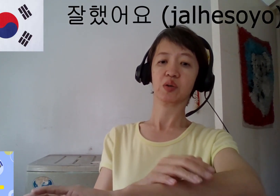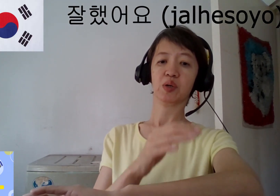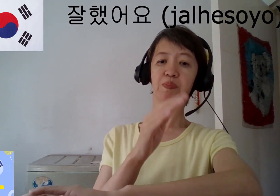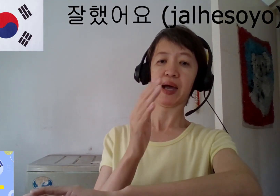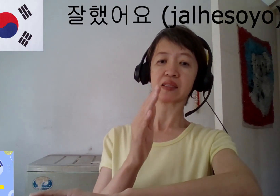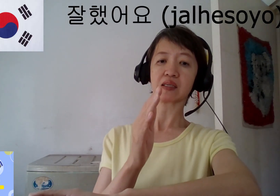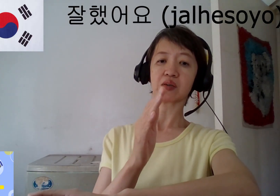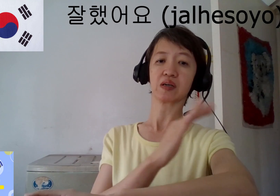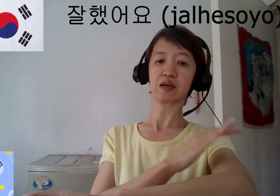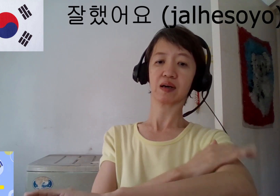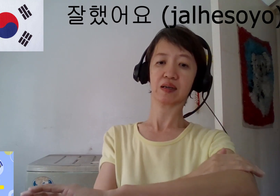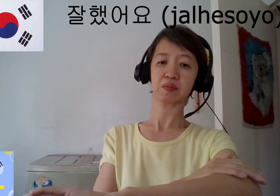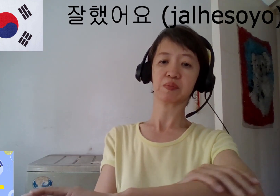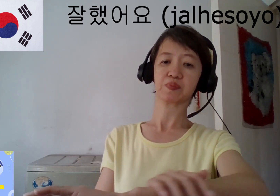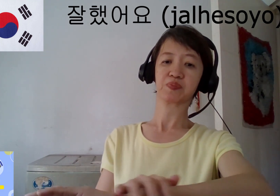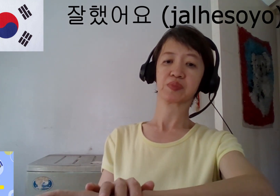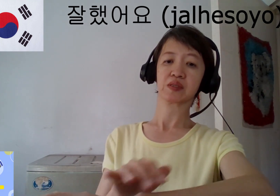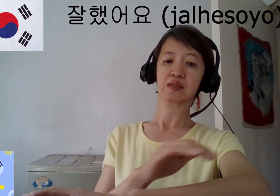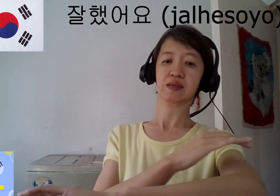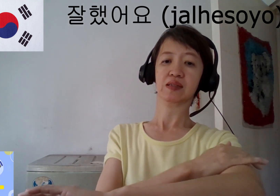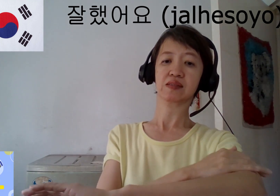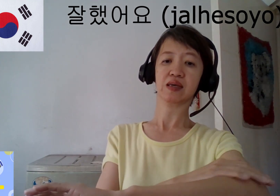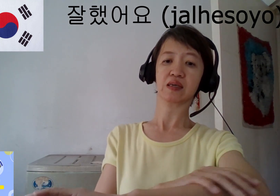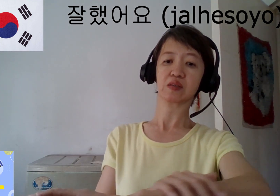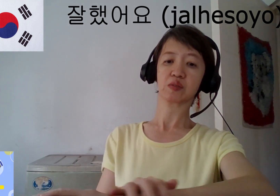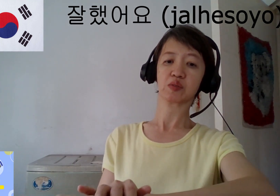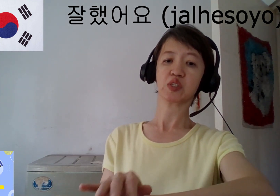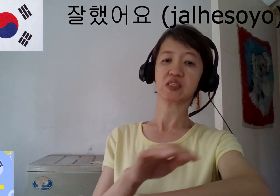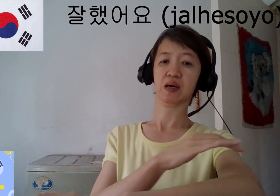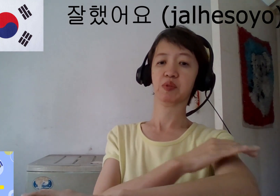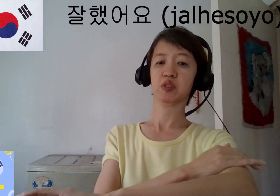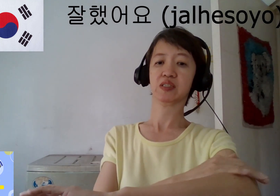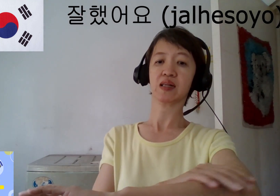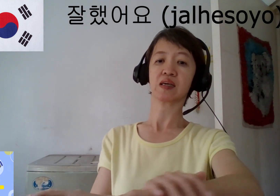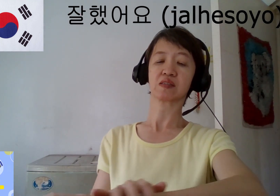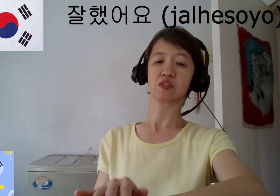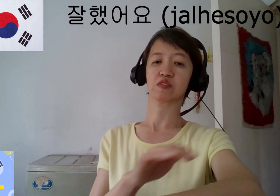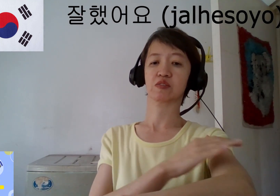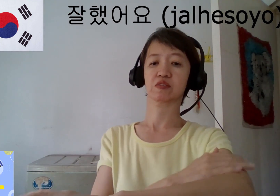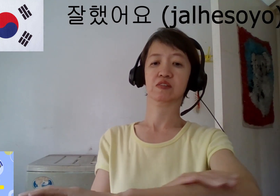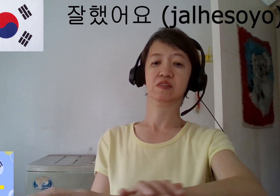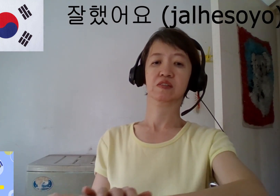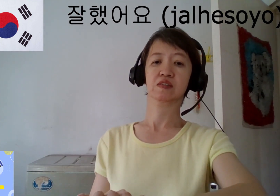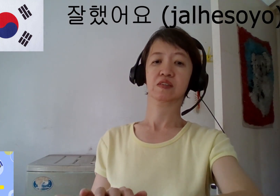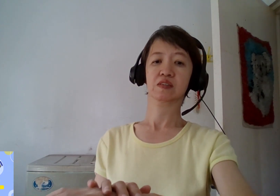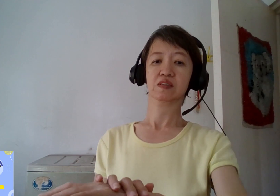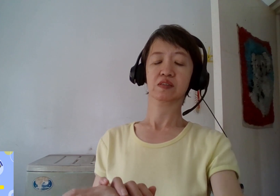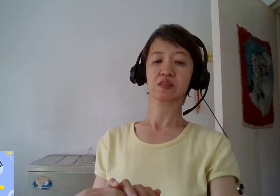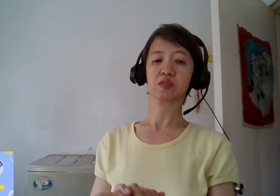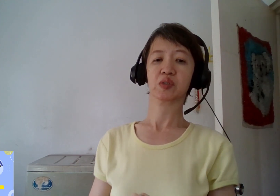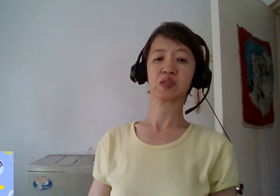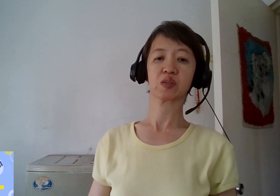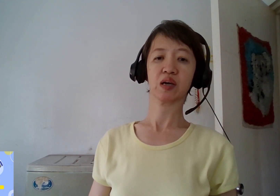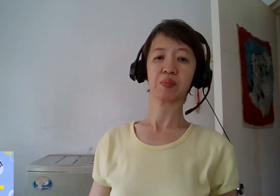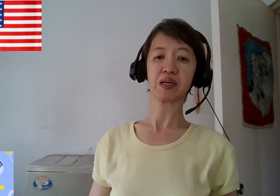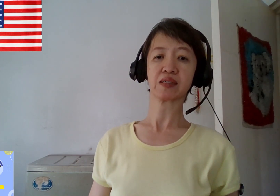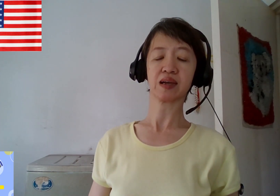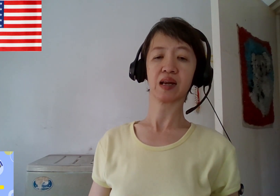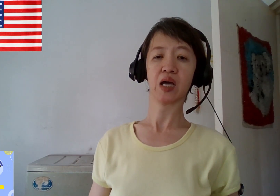you're patting your arm and saying good job or jalhesoyo. So in American Sign Language